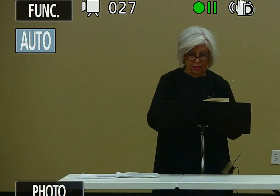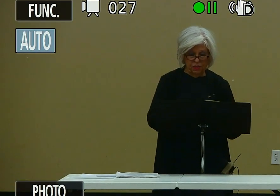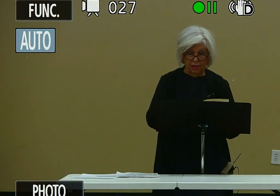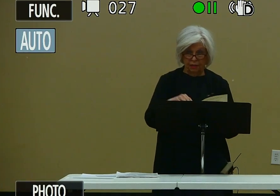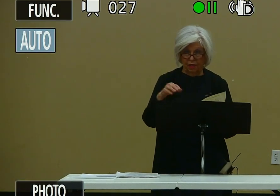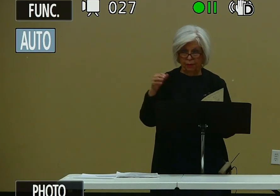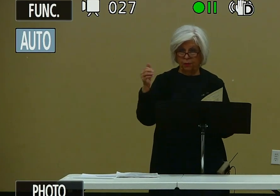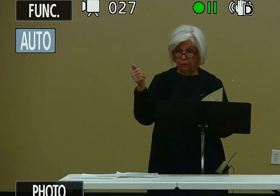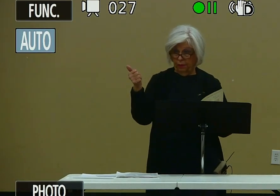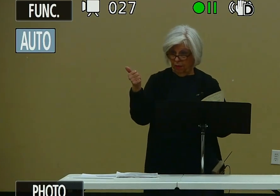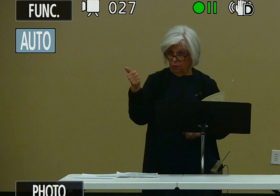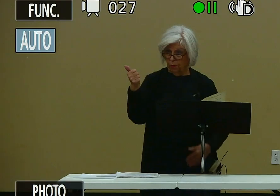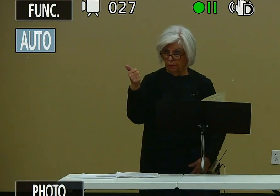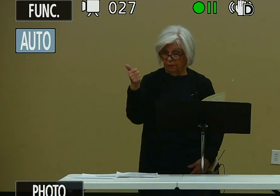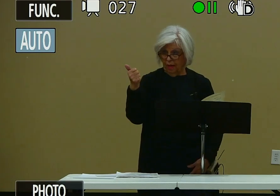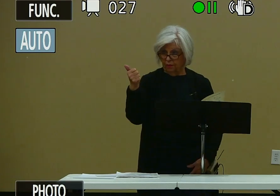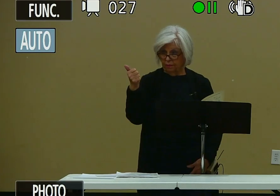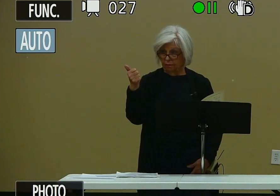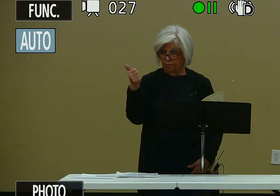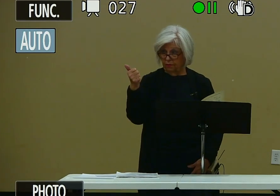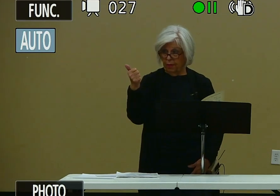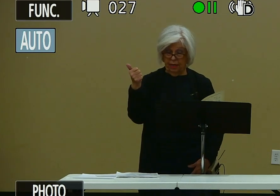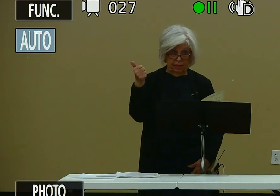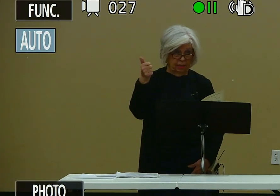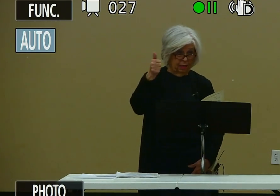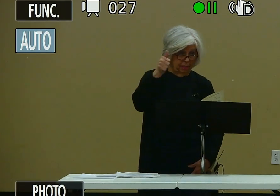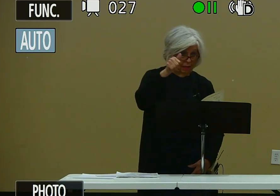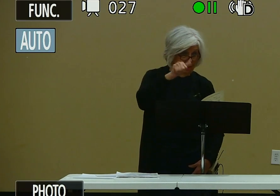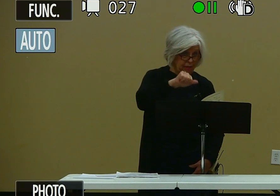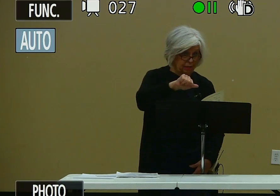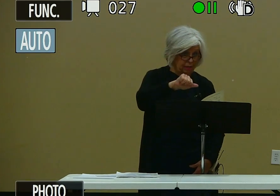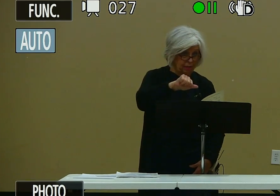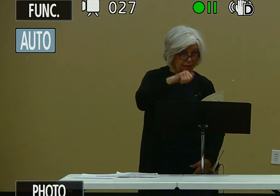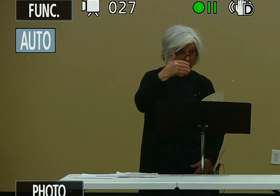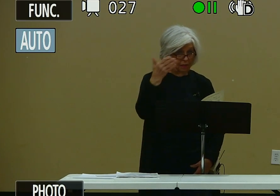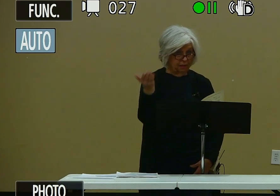Anything. Now we know the word how to do any. Anything.